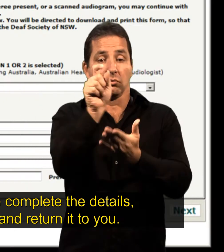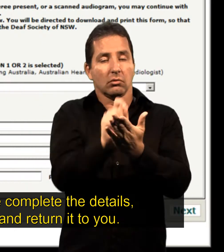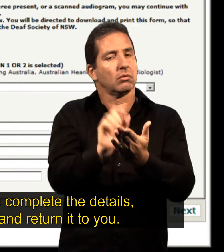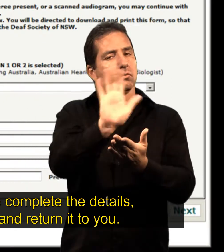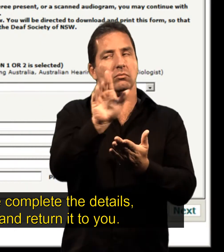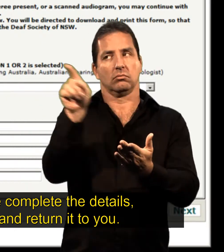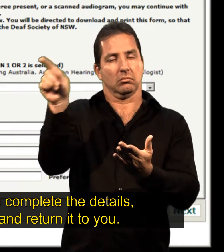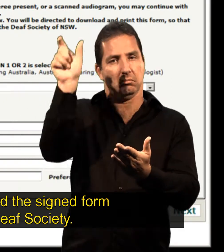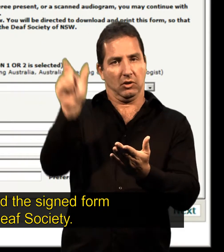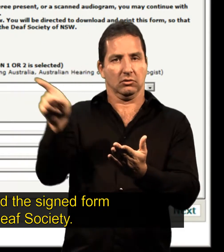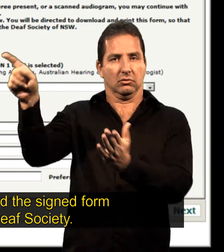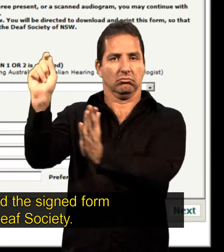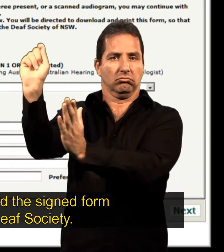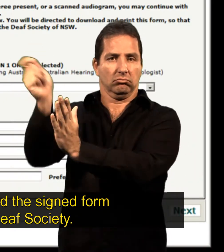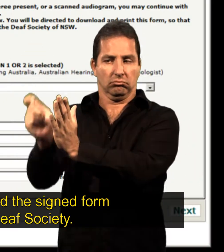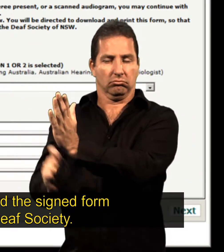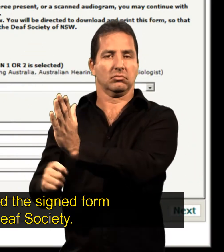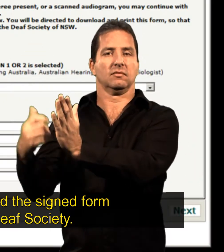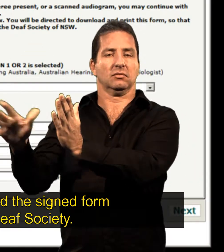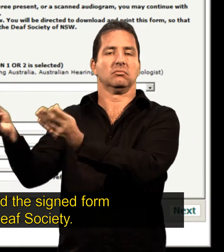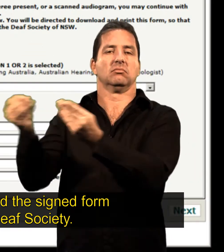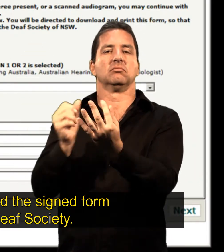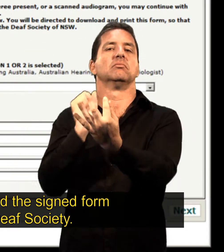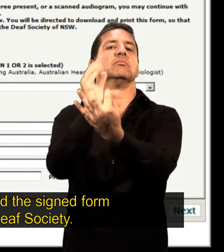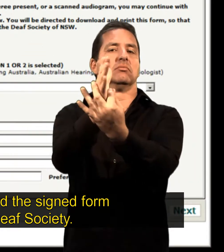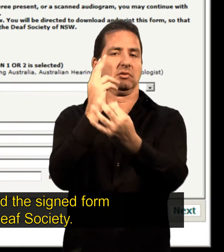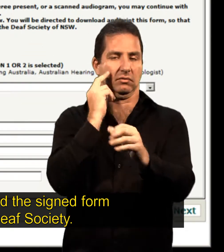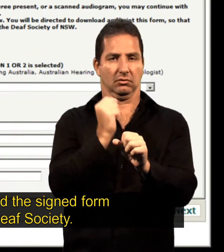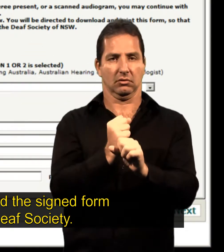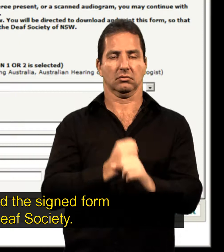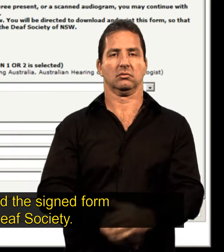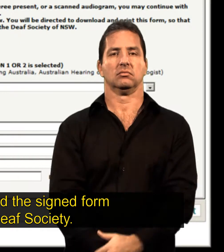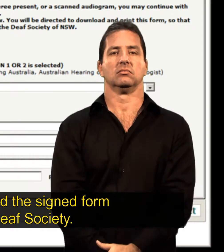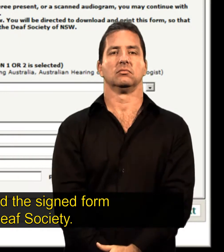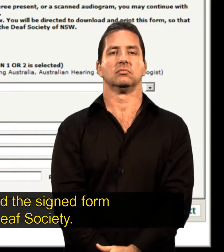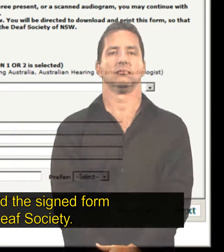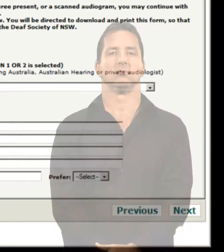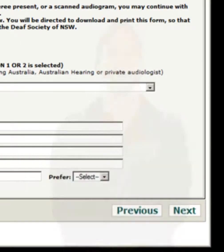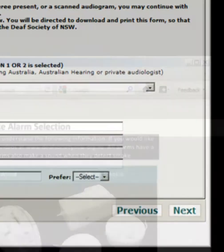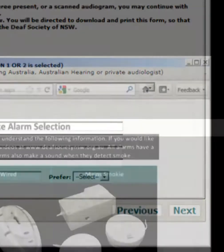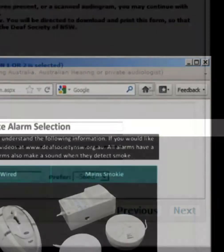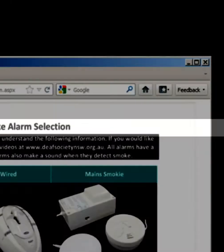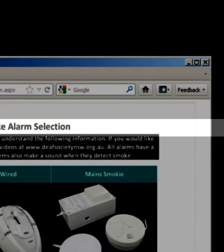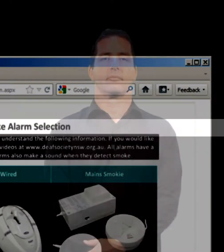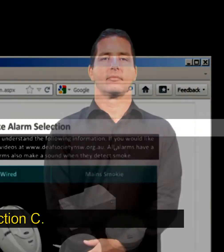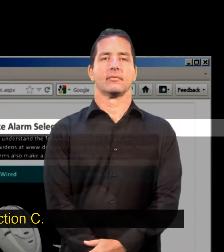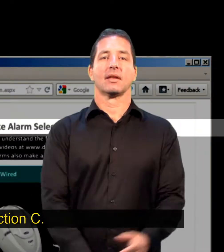and return it to you. Then you send the signed form to the Deaf Society.